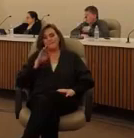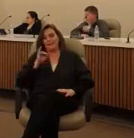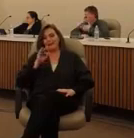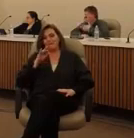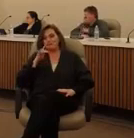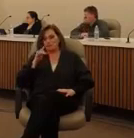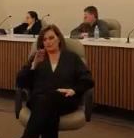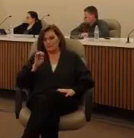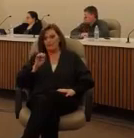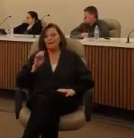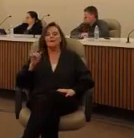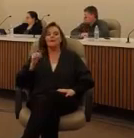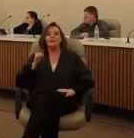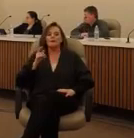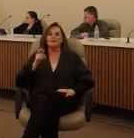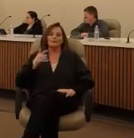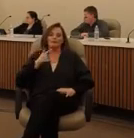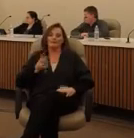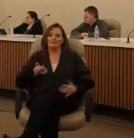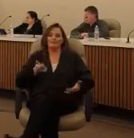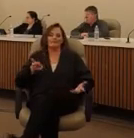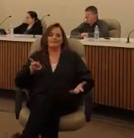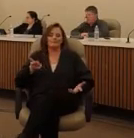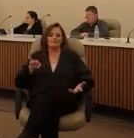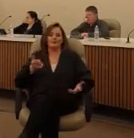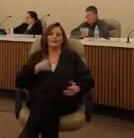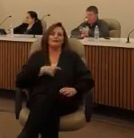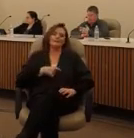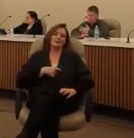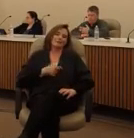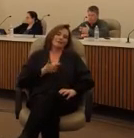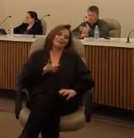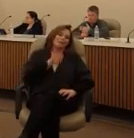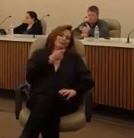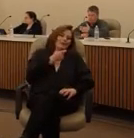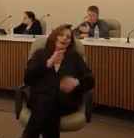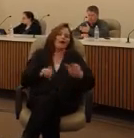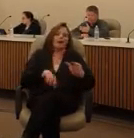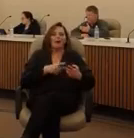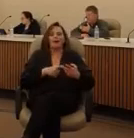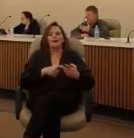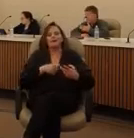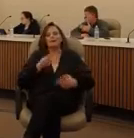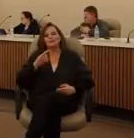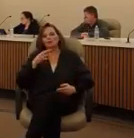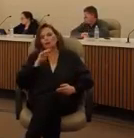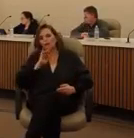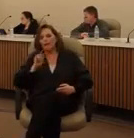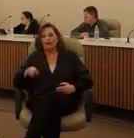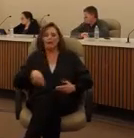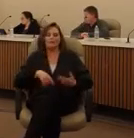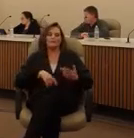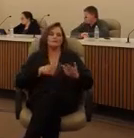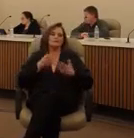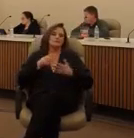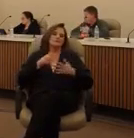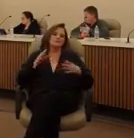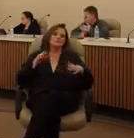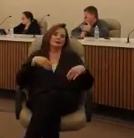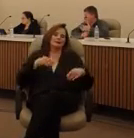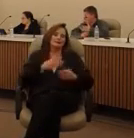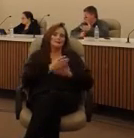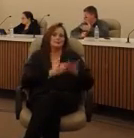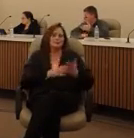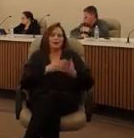But that's more of a They're just pizza Restaurant. friends. Their pizza and grill. They have some, They right, have a they store. sell some But they don't sell convenience items. gas. They're kind